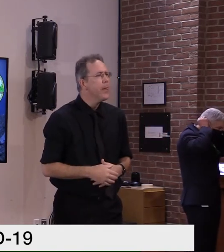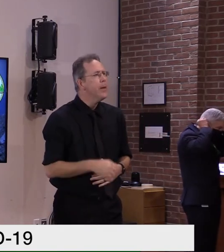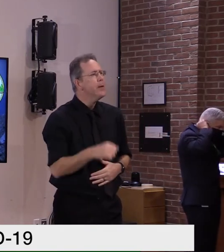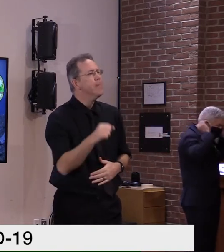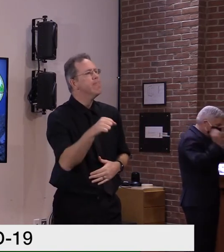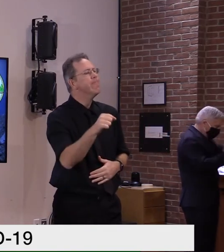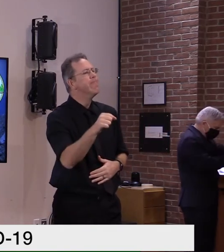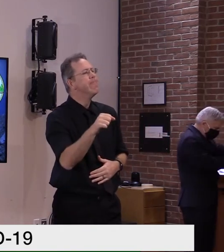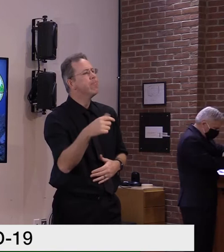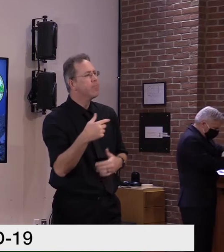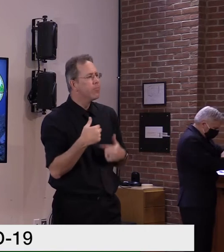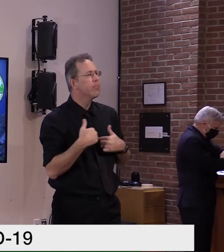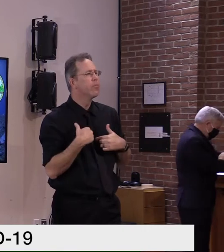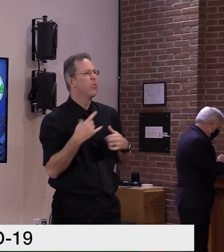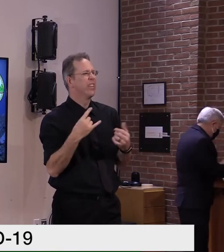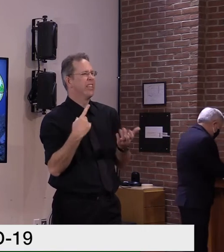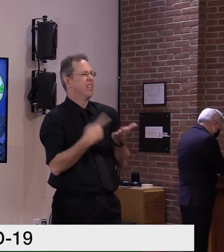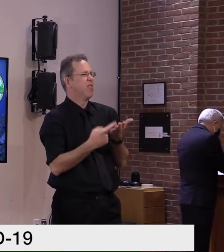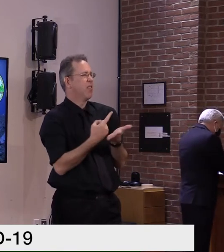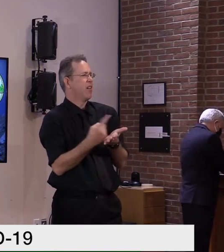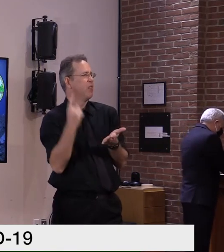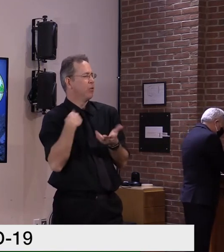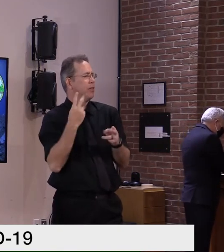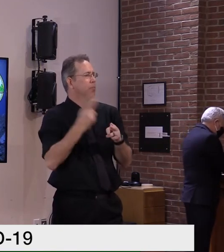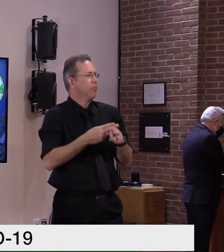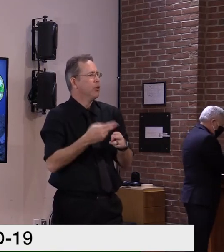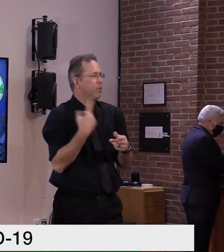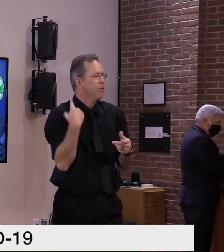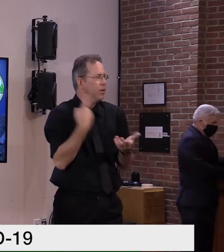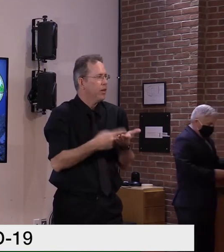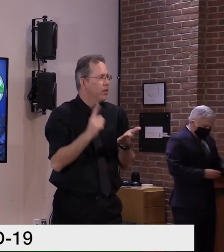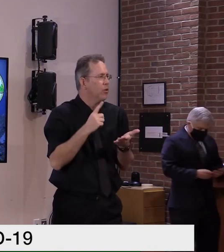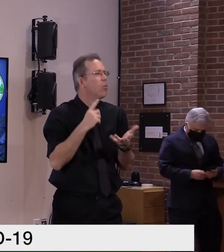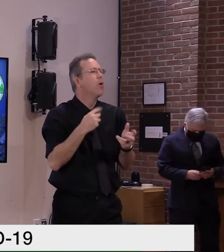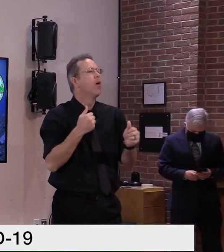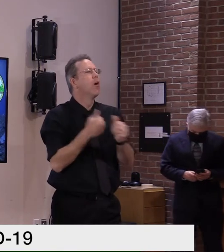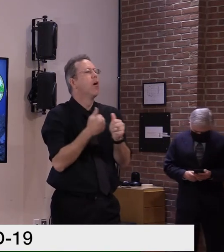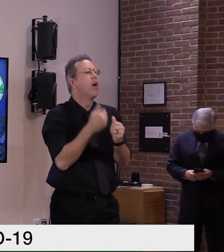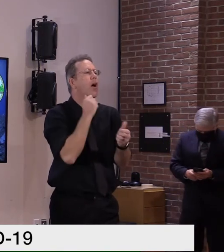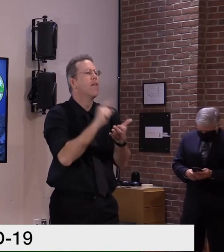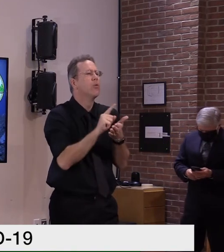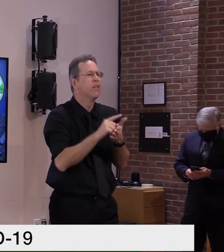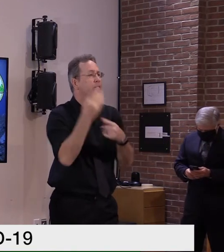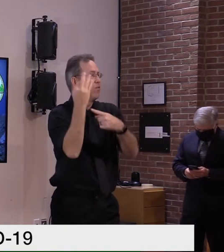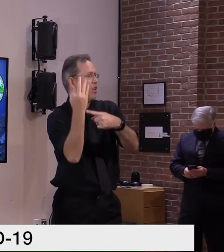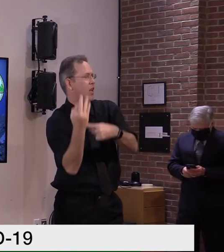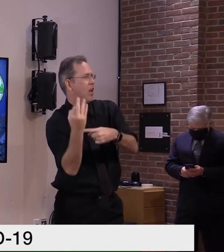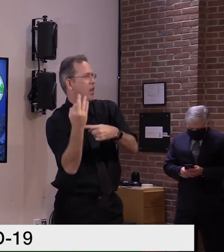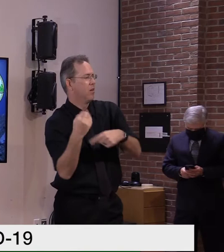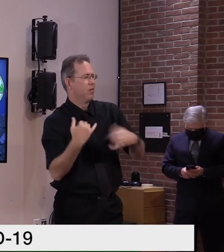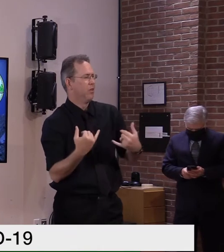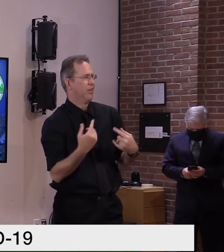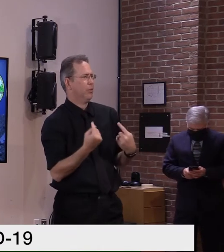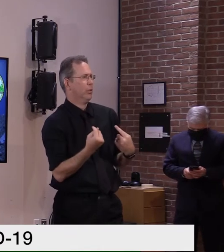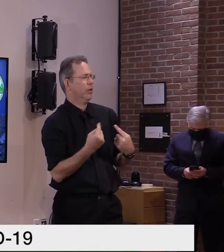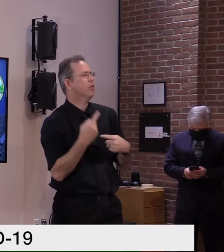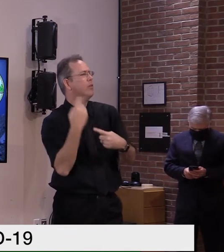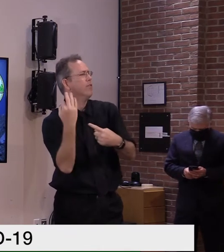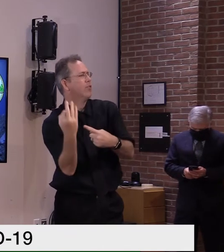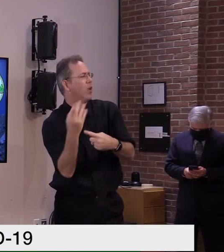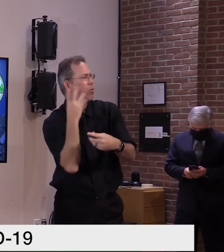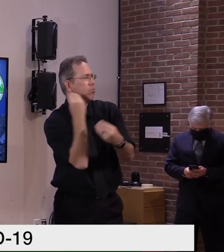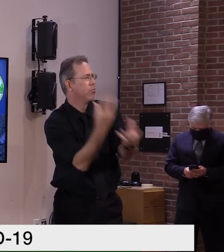we'll be giving an update on Friday in terms of winter sports. Great, thank you very much. Yep.